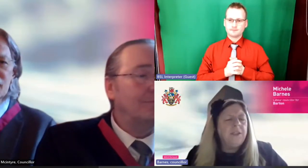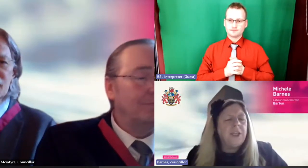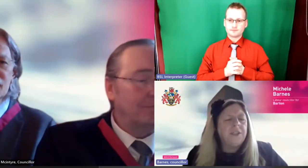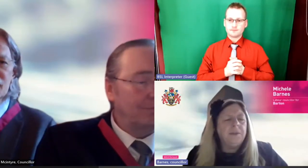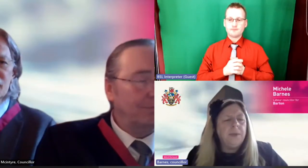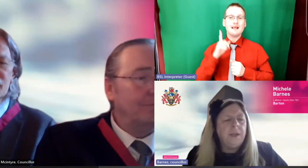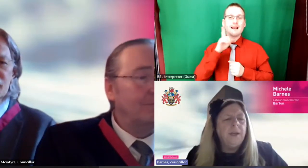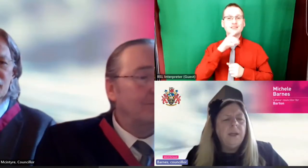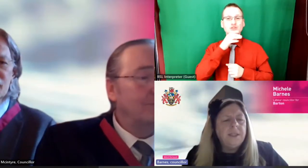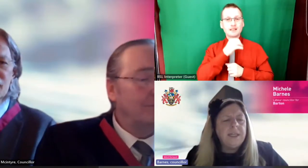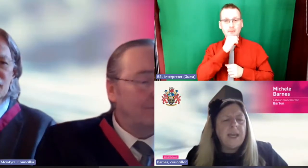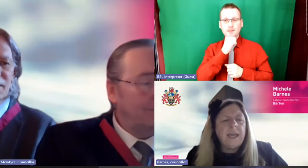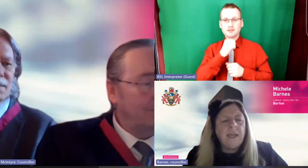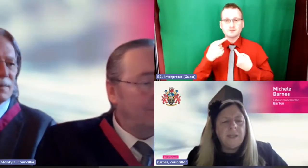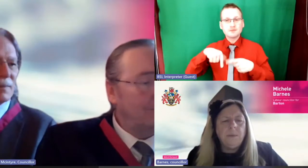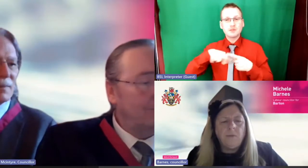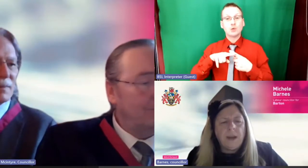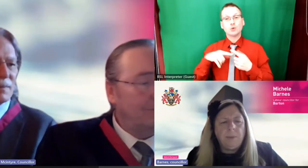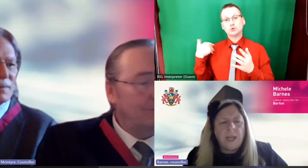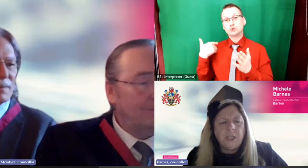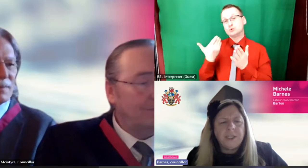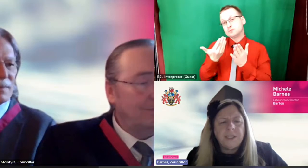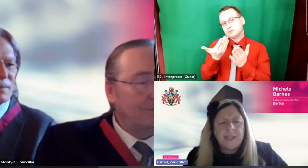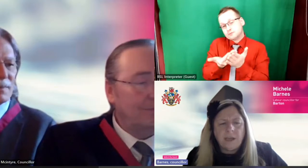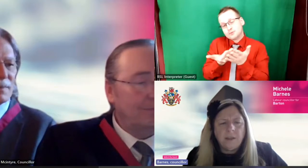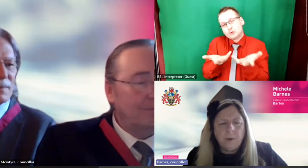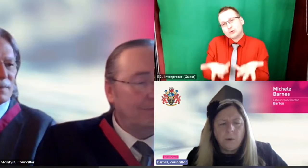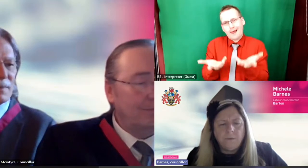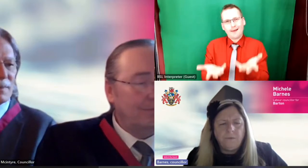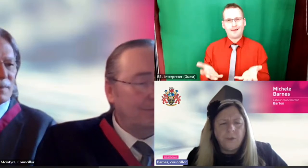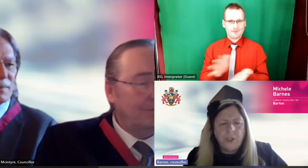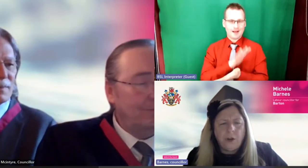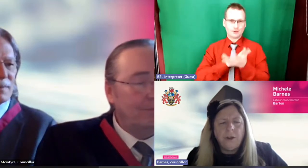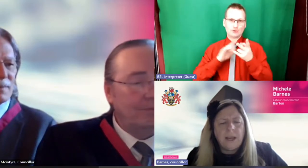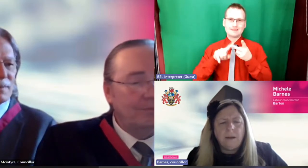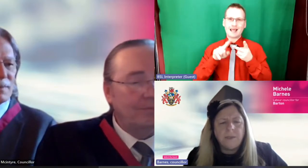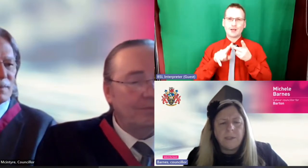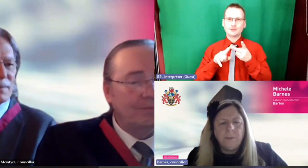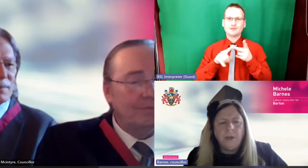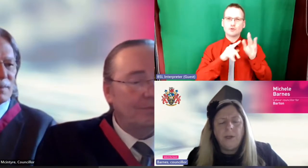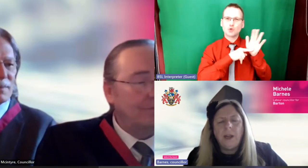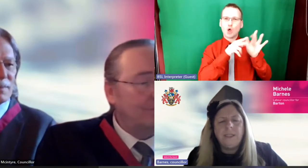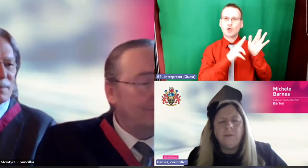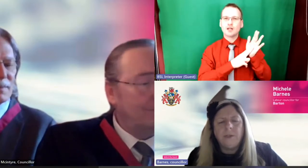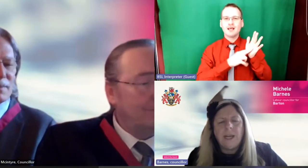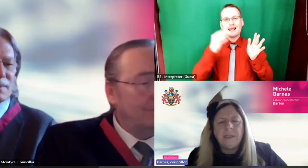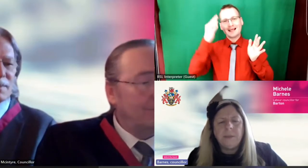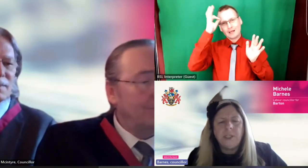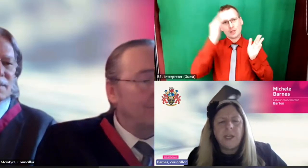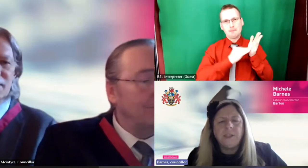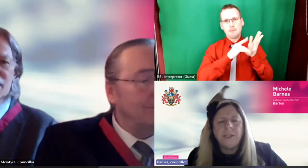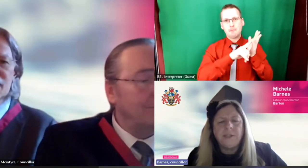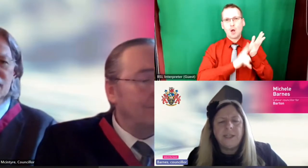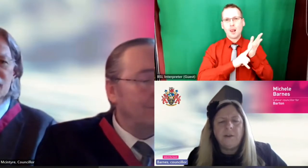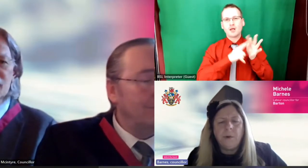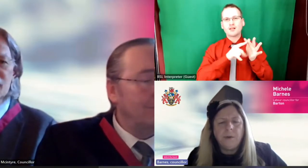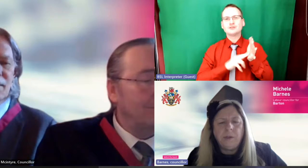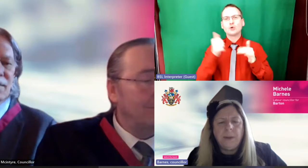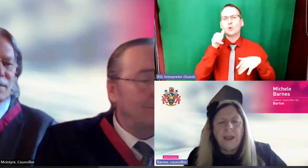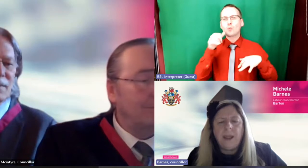ladies and gentlemen, today it gives me great pleasure to second the motion for John, Councillor Muller, and his good lady Michelle to